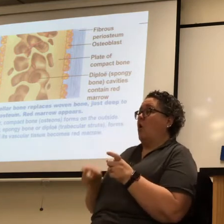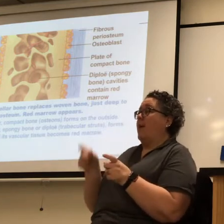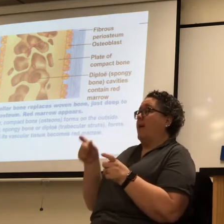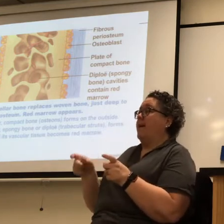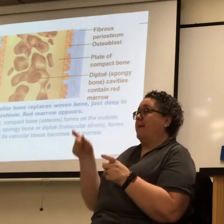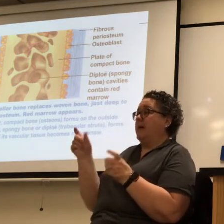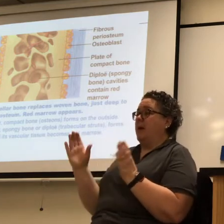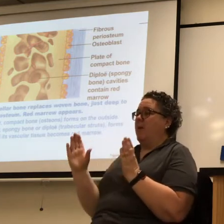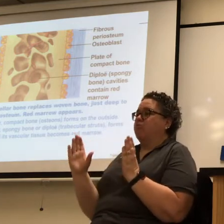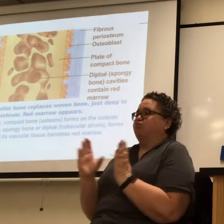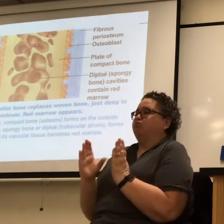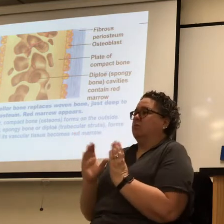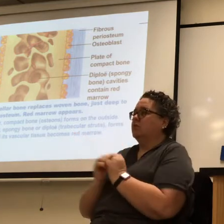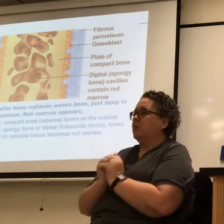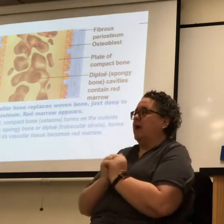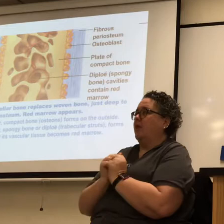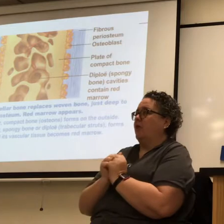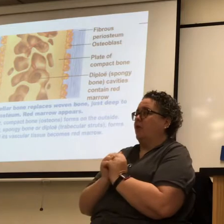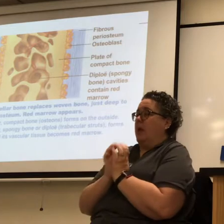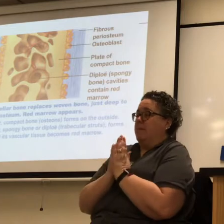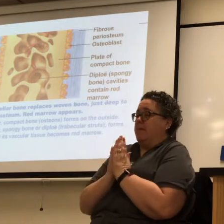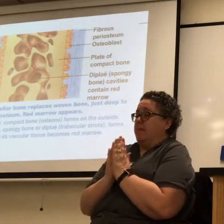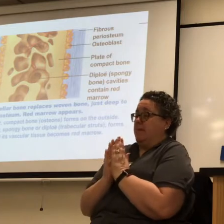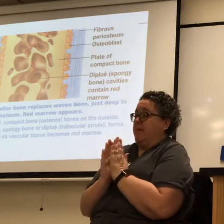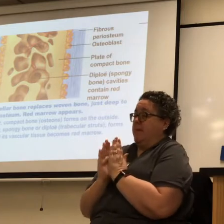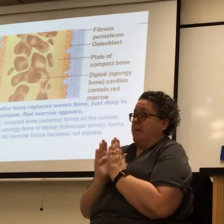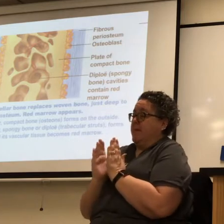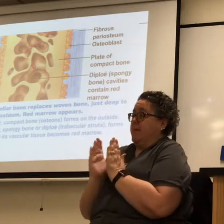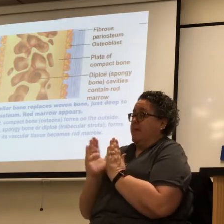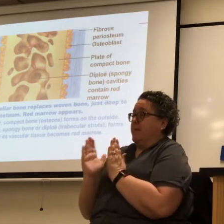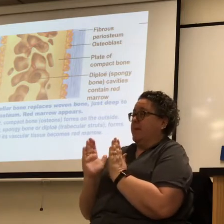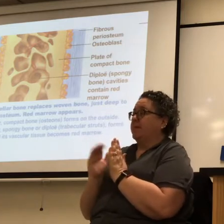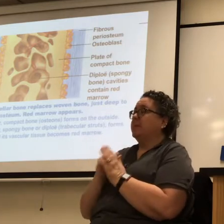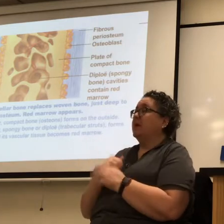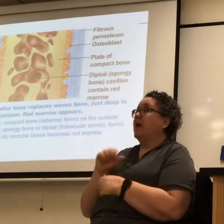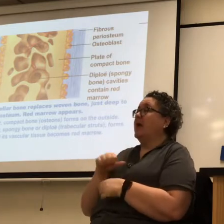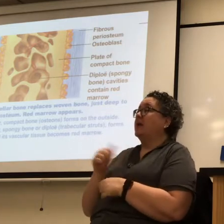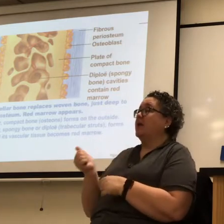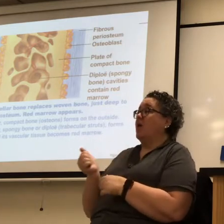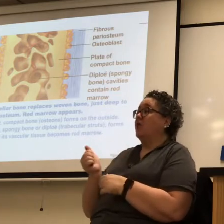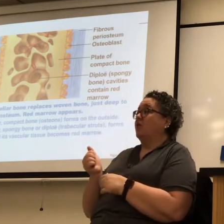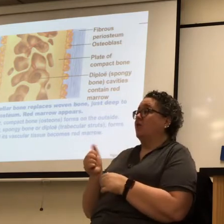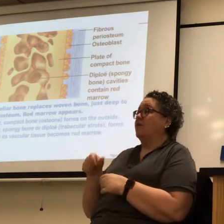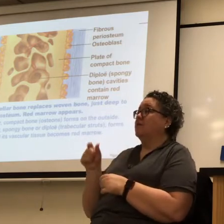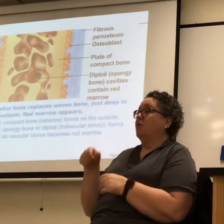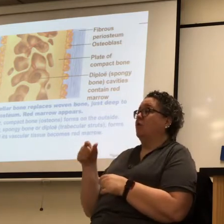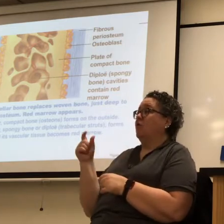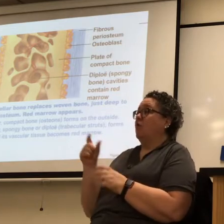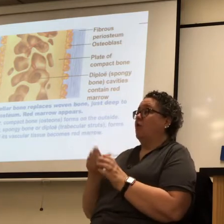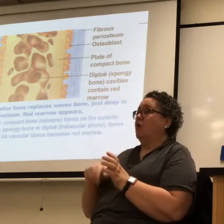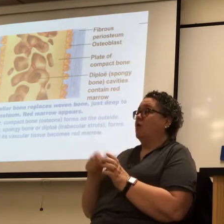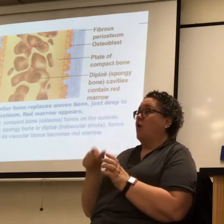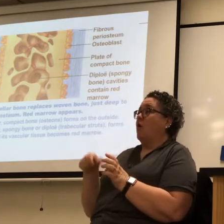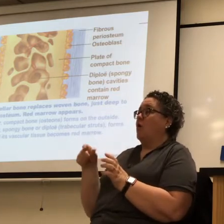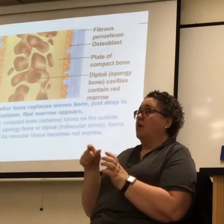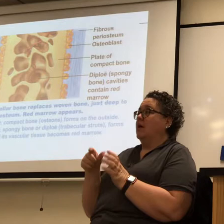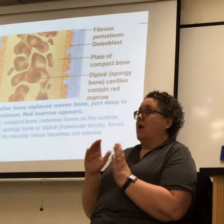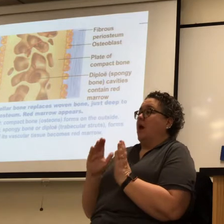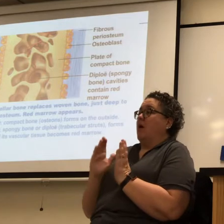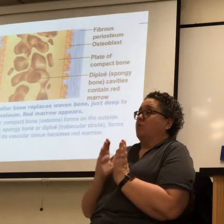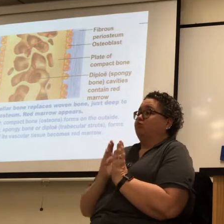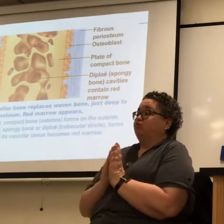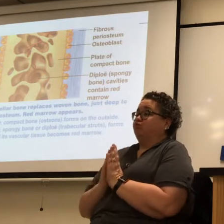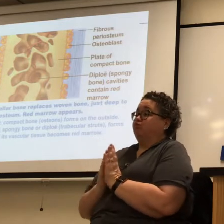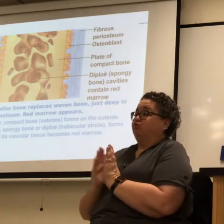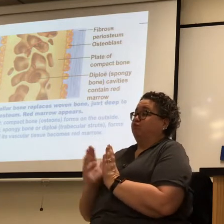packed tightly together, and then another set of vertical columns packed tightly